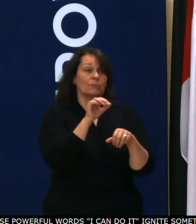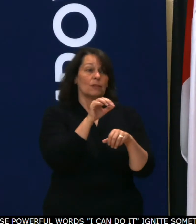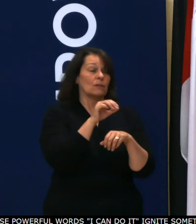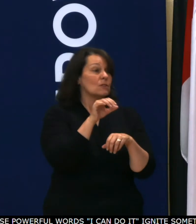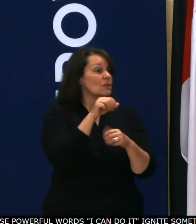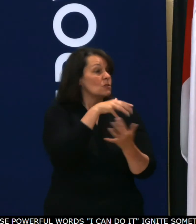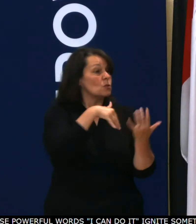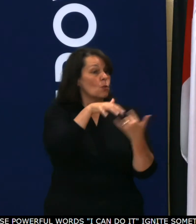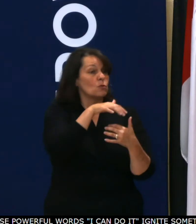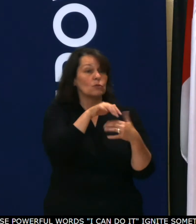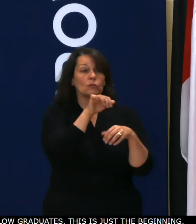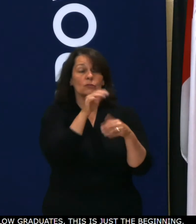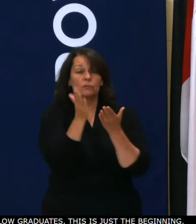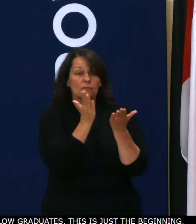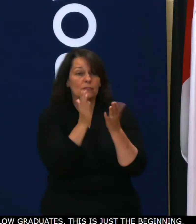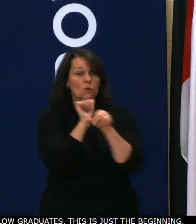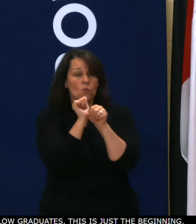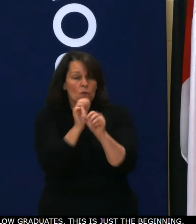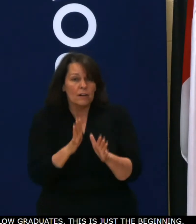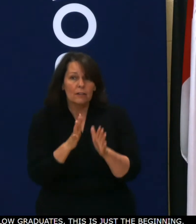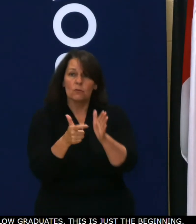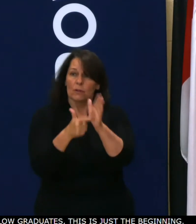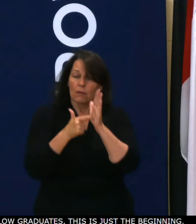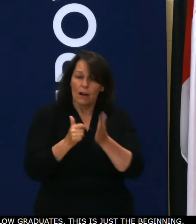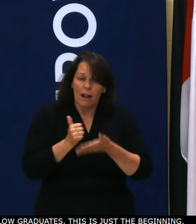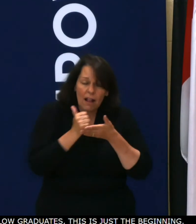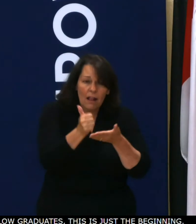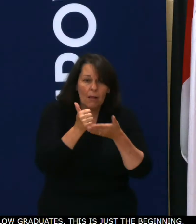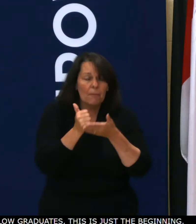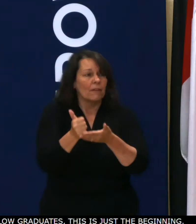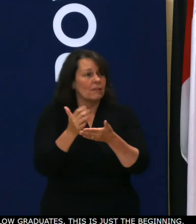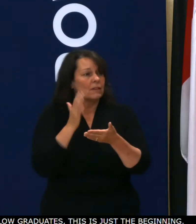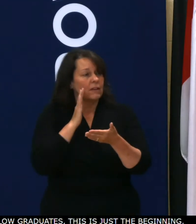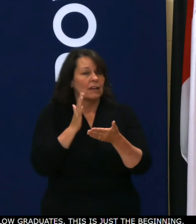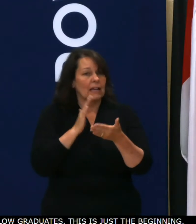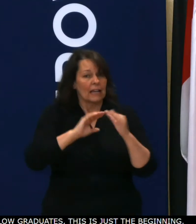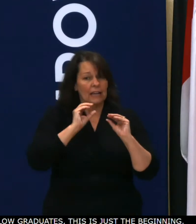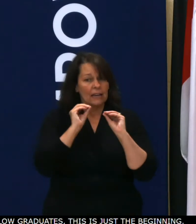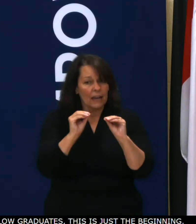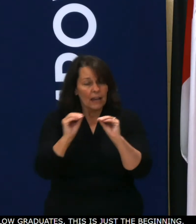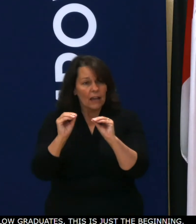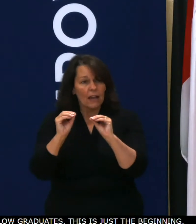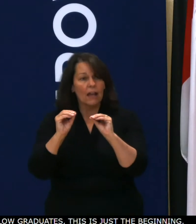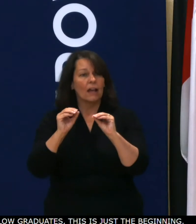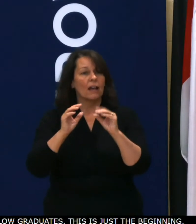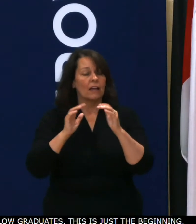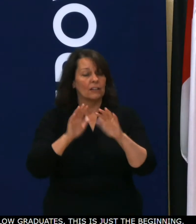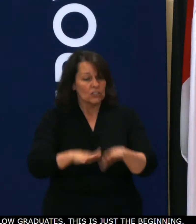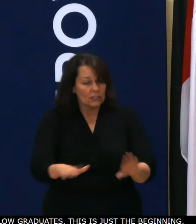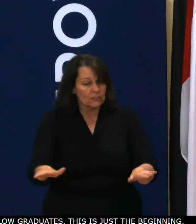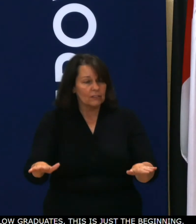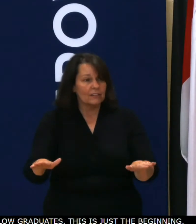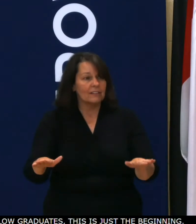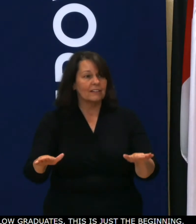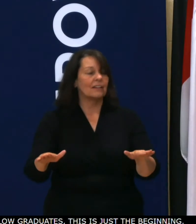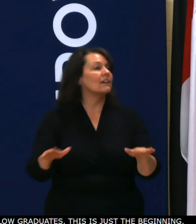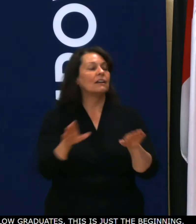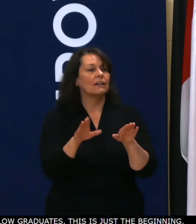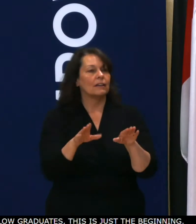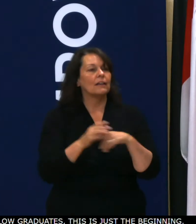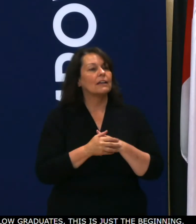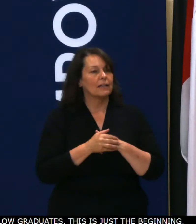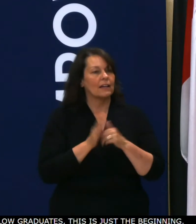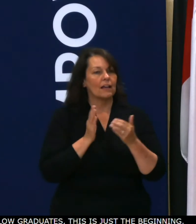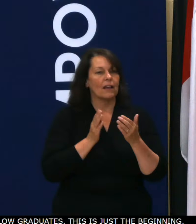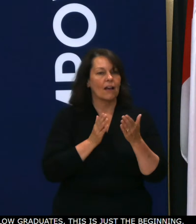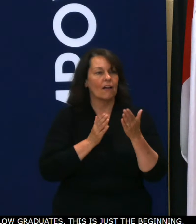support professionals, continuing care assistants, early childhood educators, and oh, it's absolutely okay if